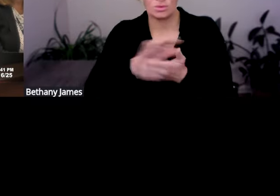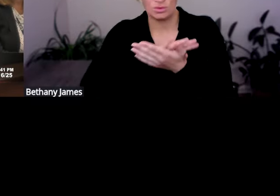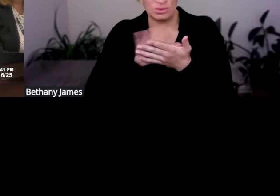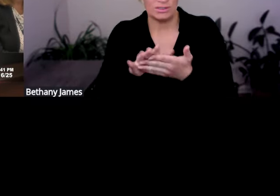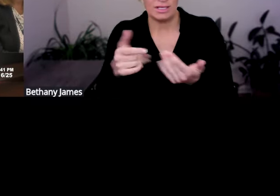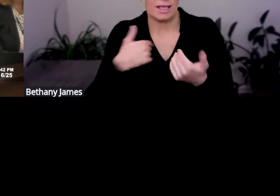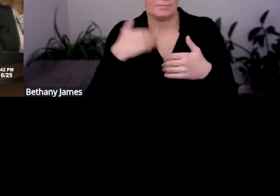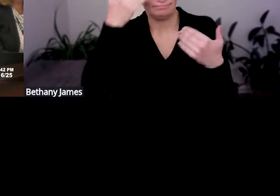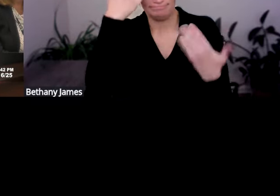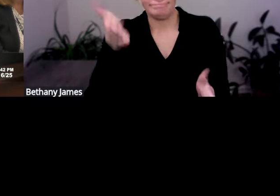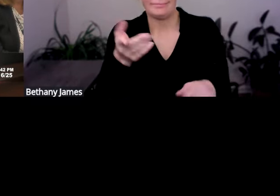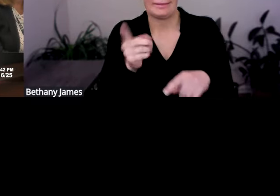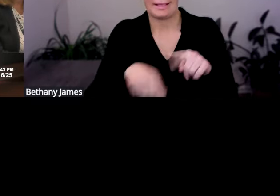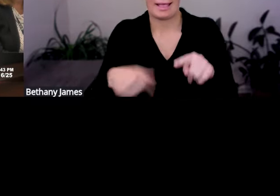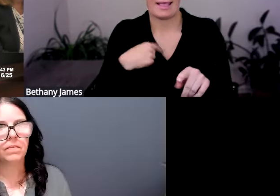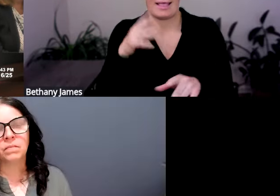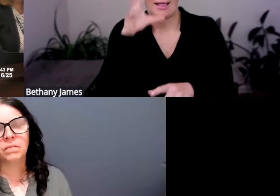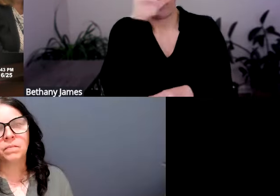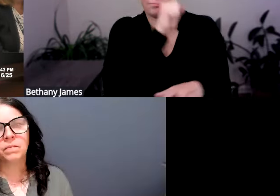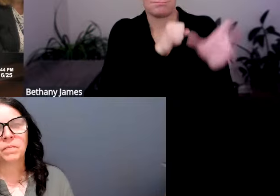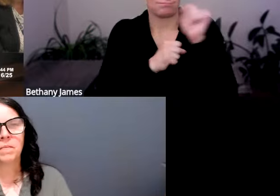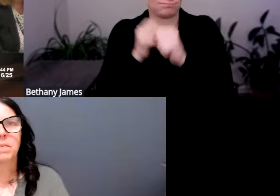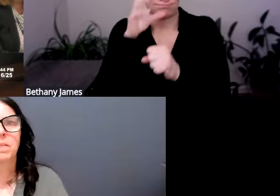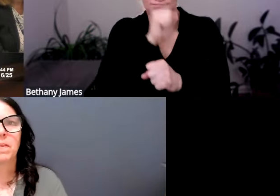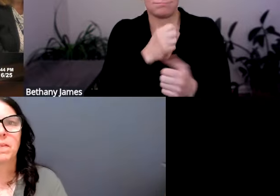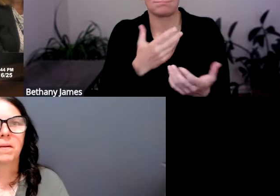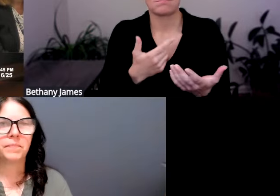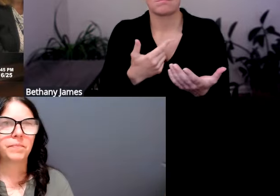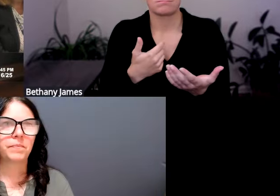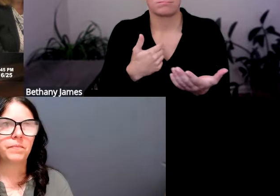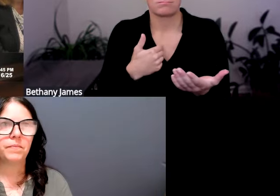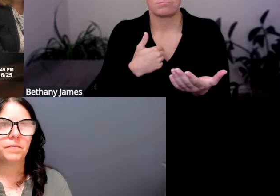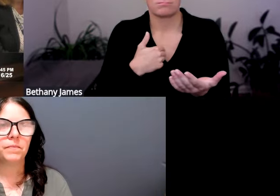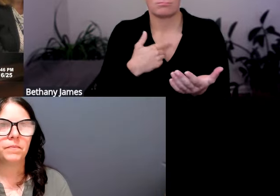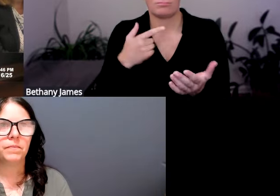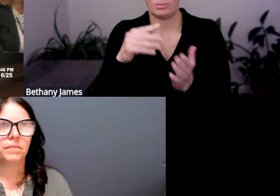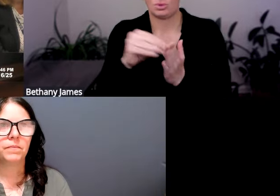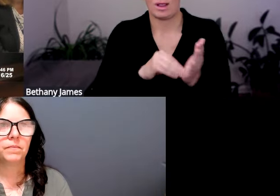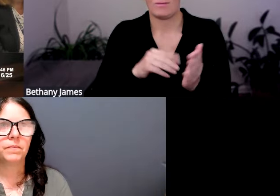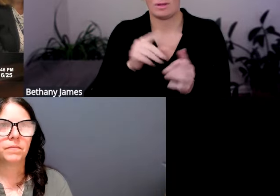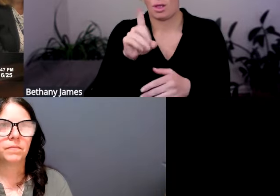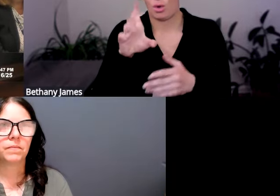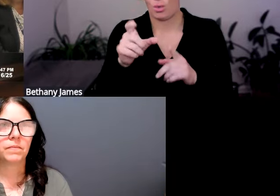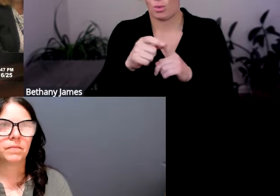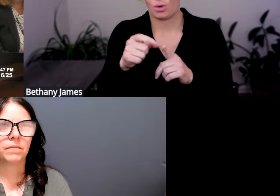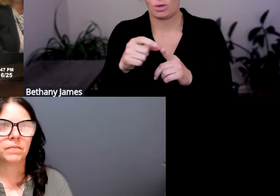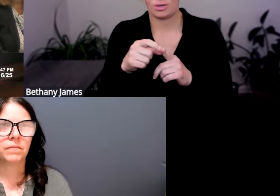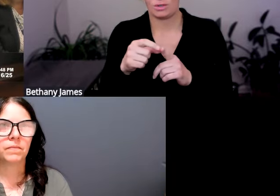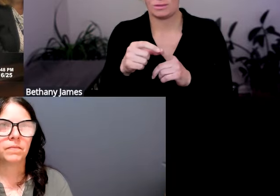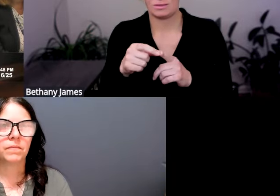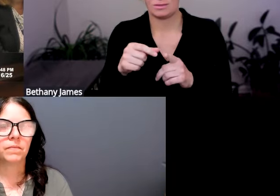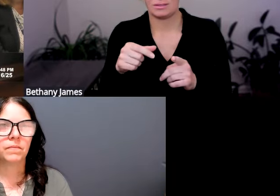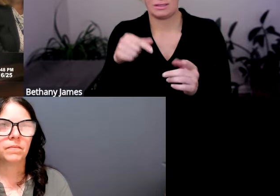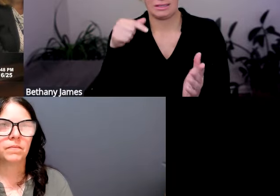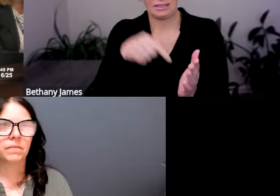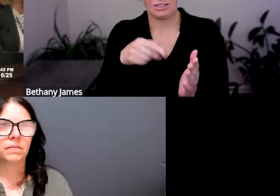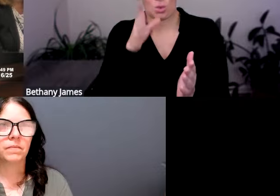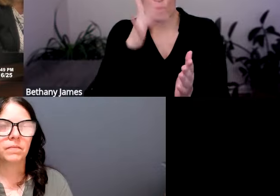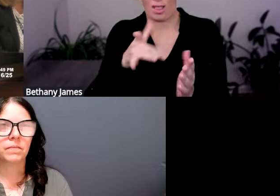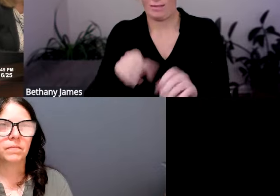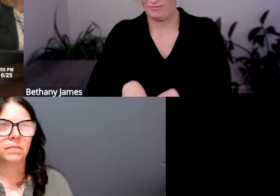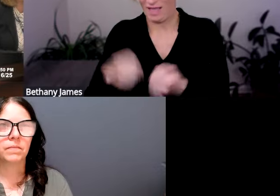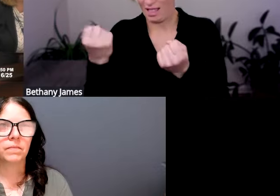I can't sit here and tell anybody when drafting a 100-word summary that this will violate another provision, because I